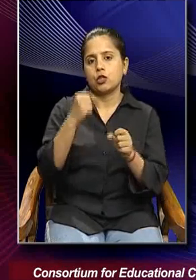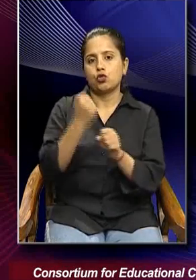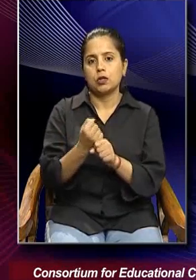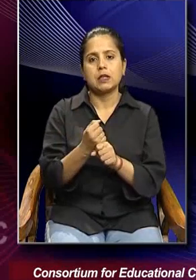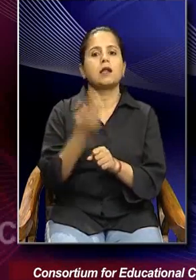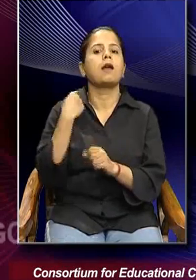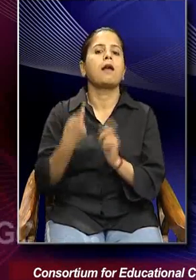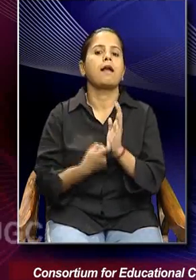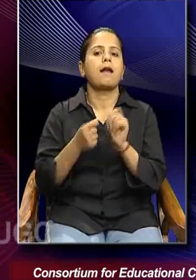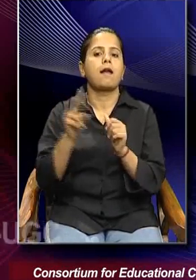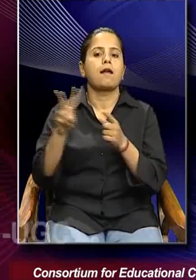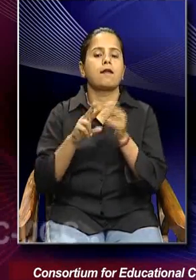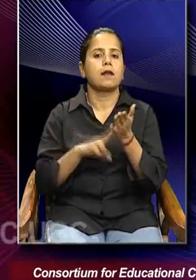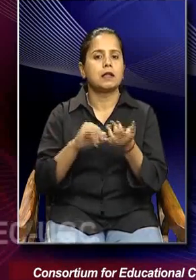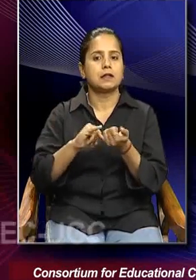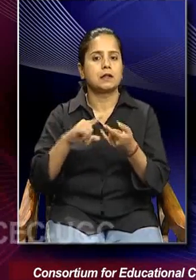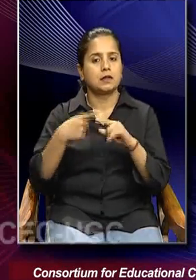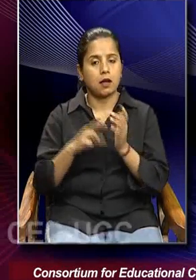Revenstein back in the year